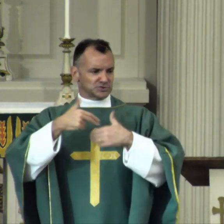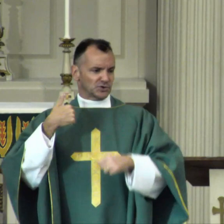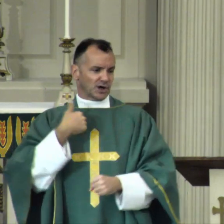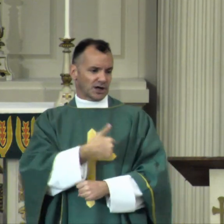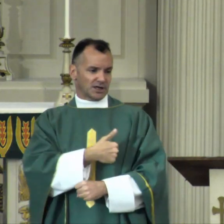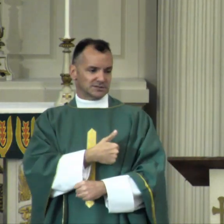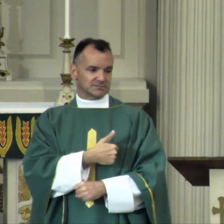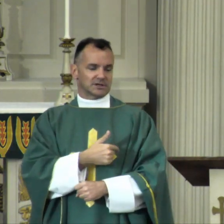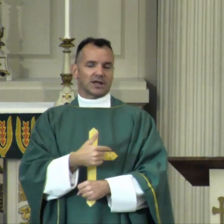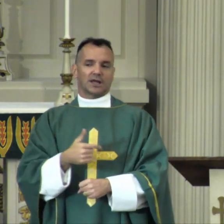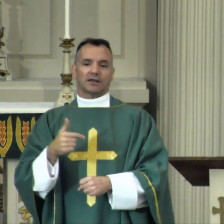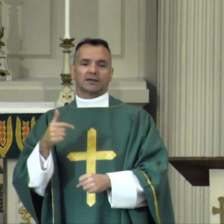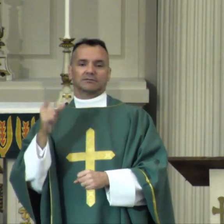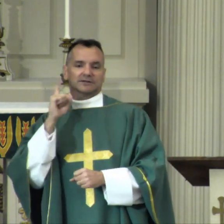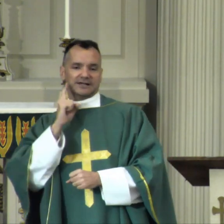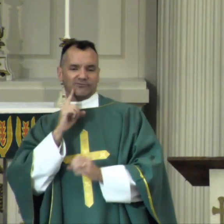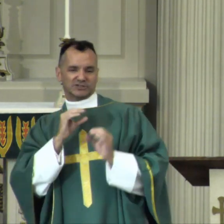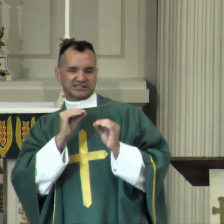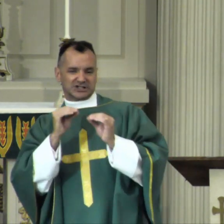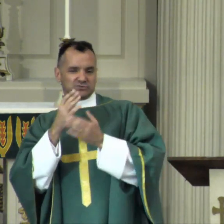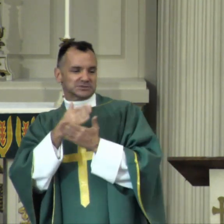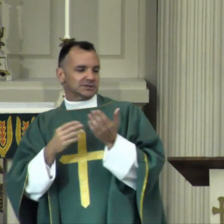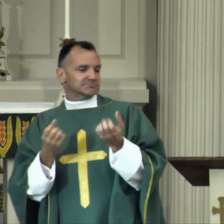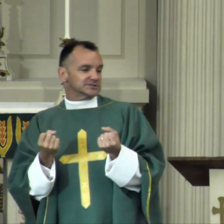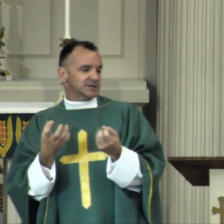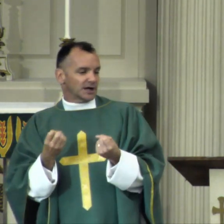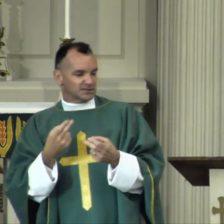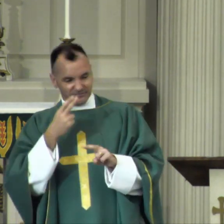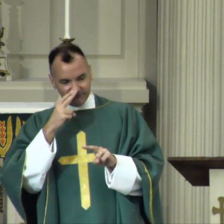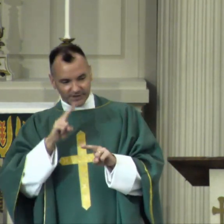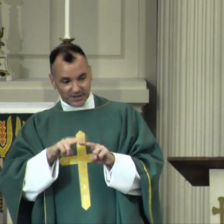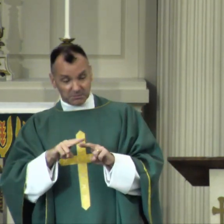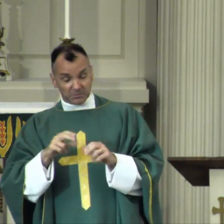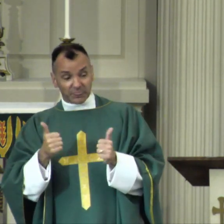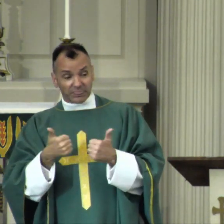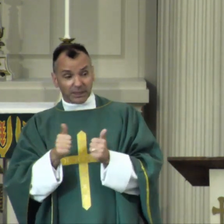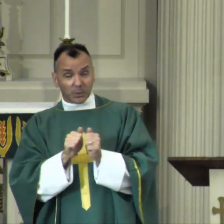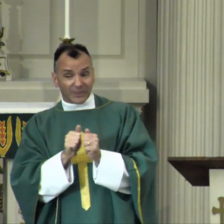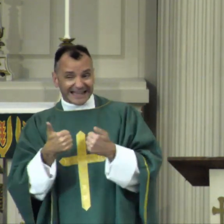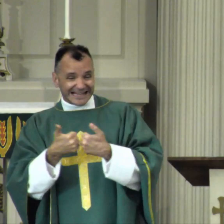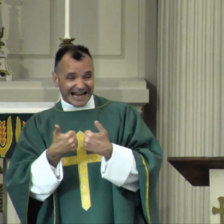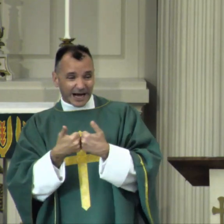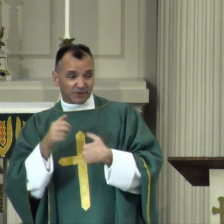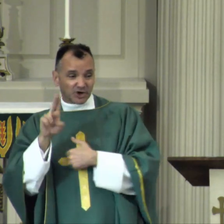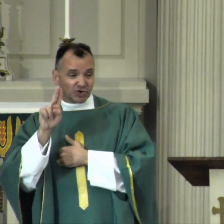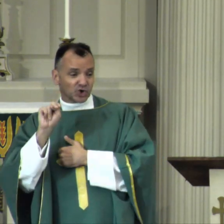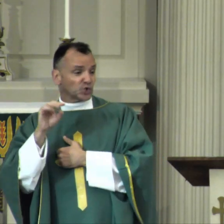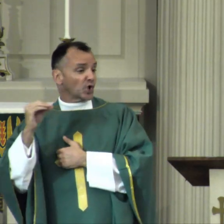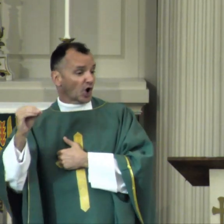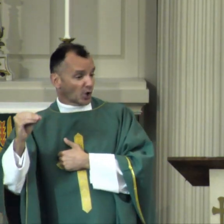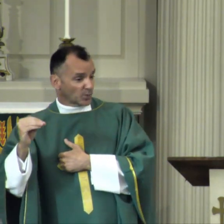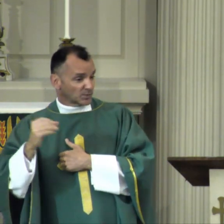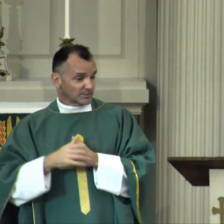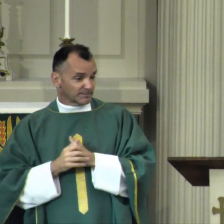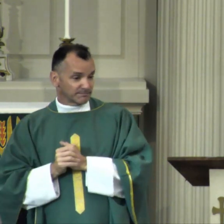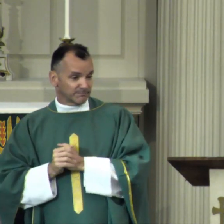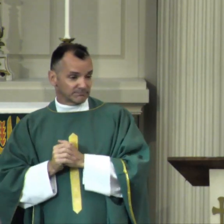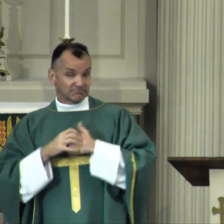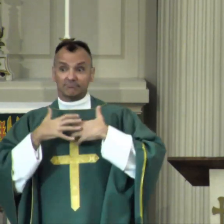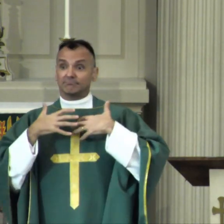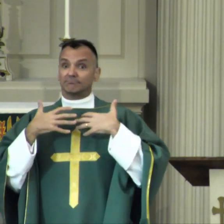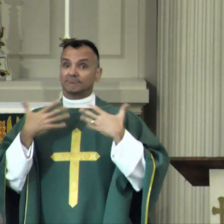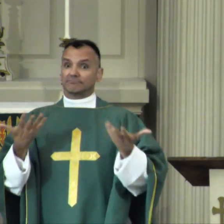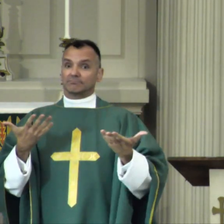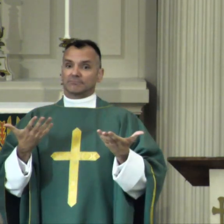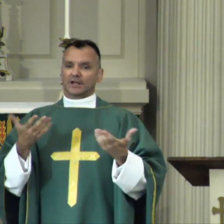for a whole family. So please join us. The Boston Deaf community is here to help you with some sign language and to play a game